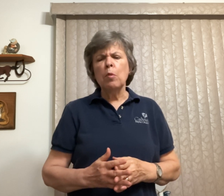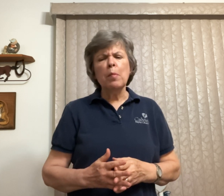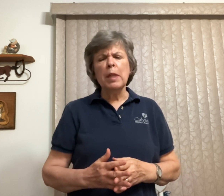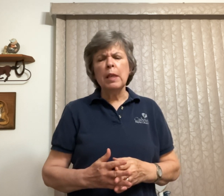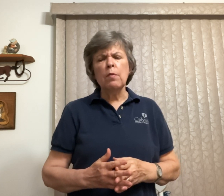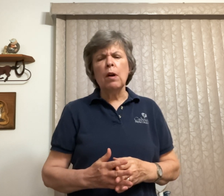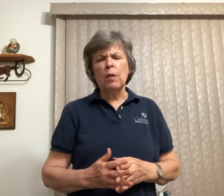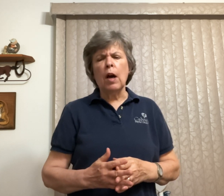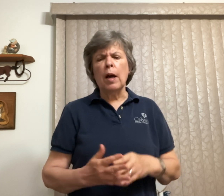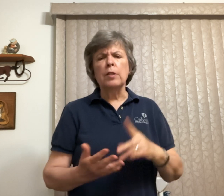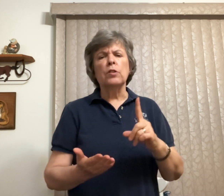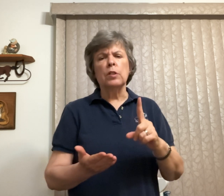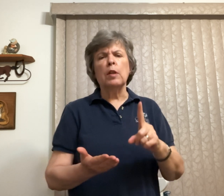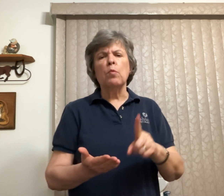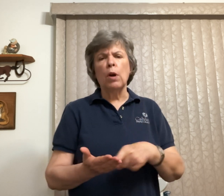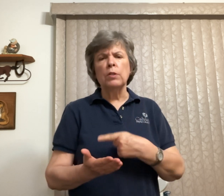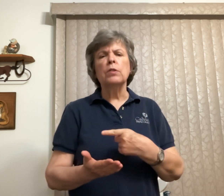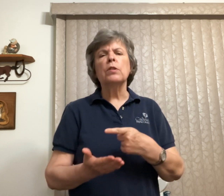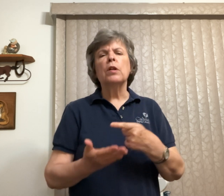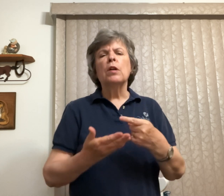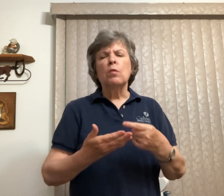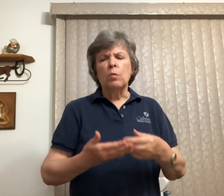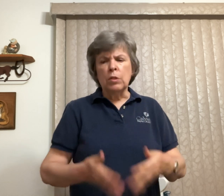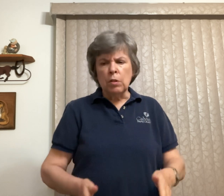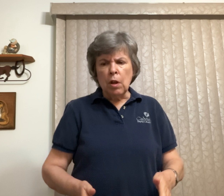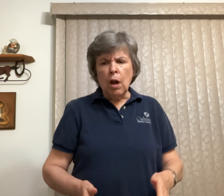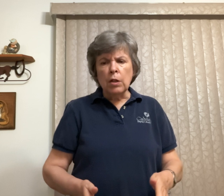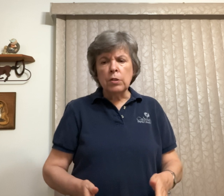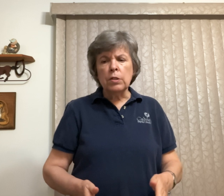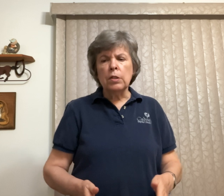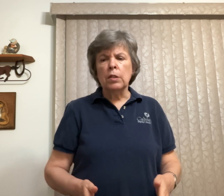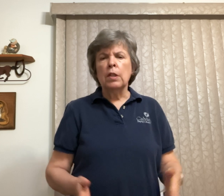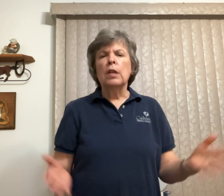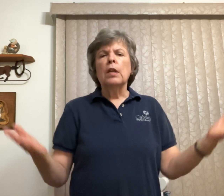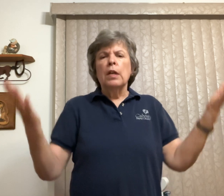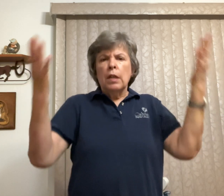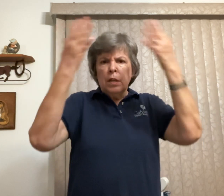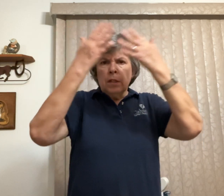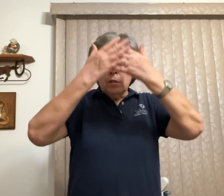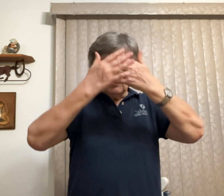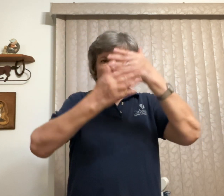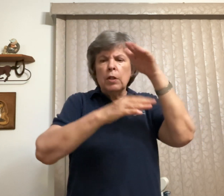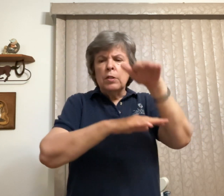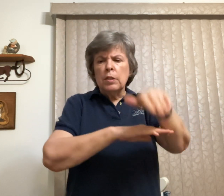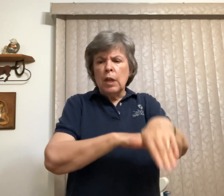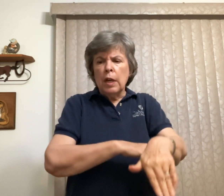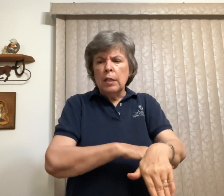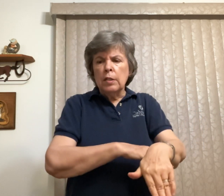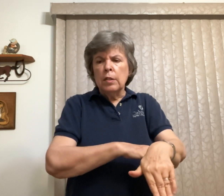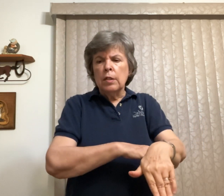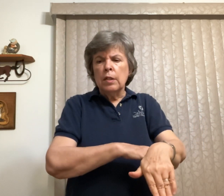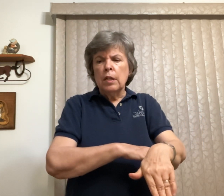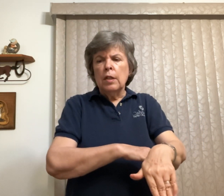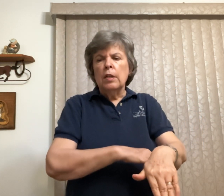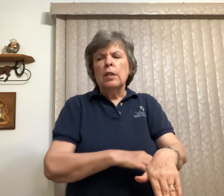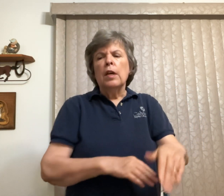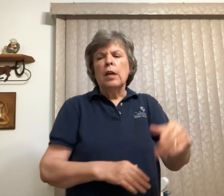probably leave off I and just say once was lost in darkest night,